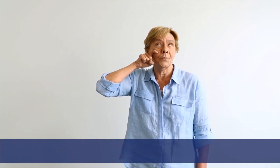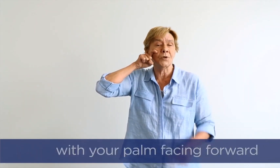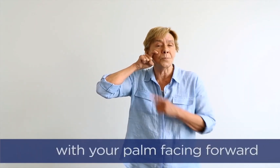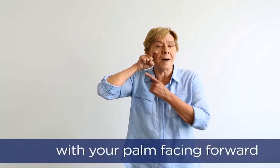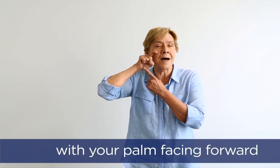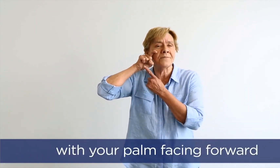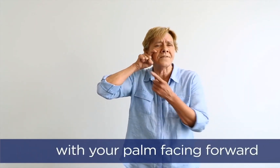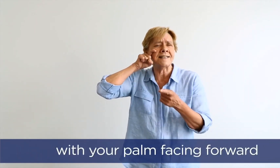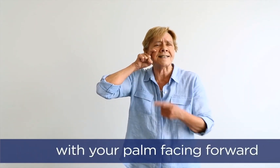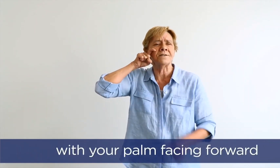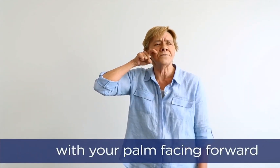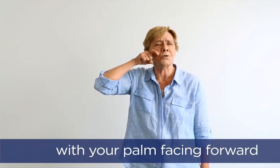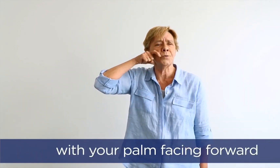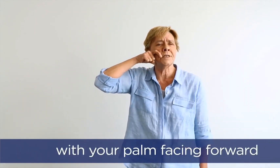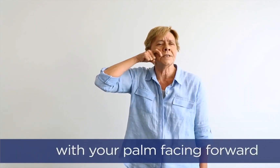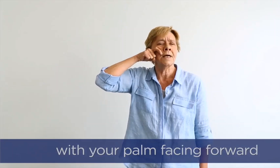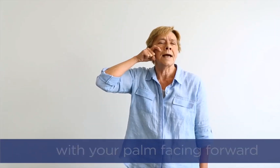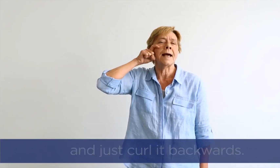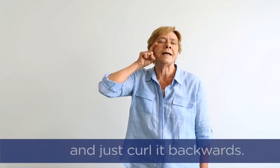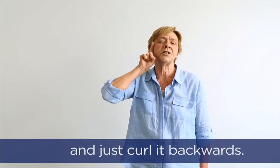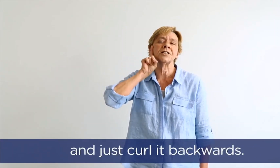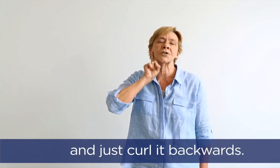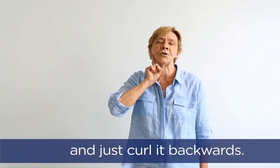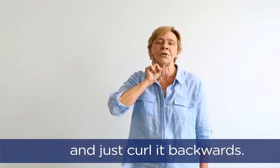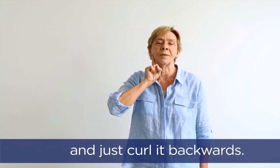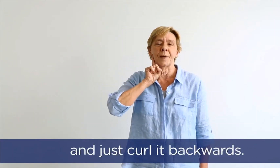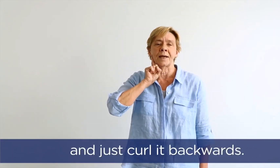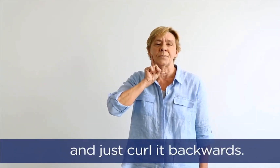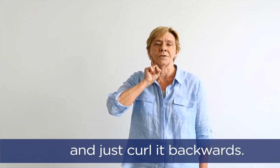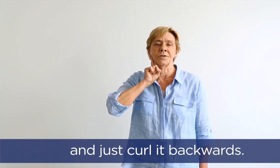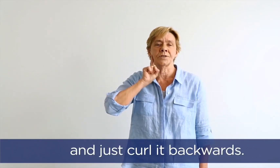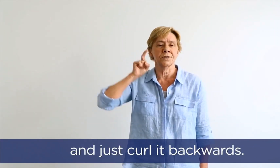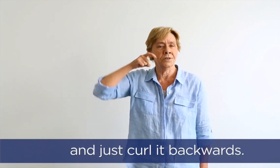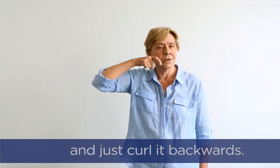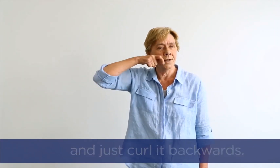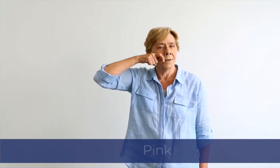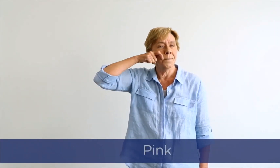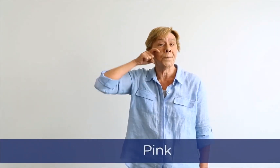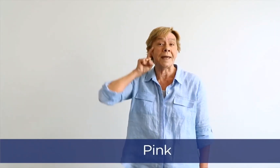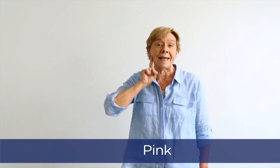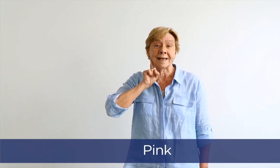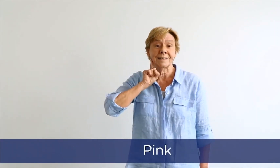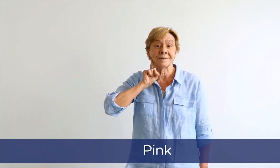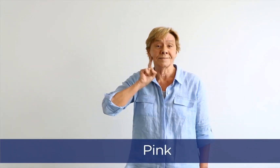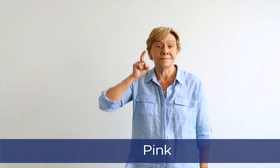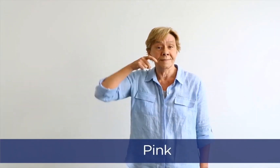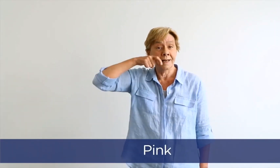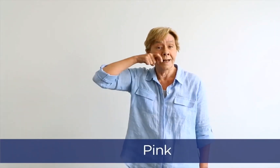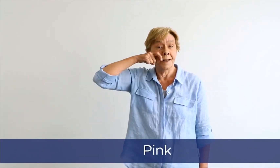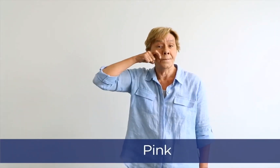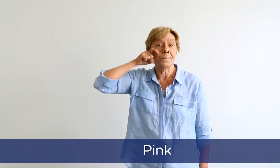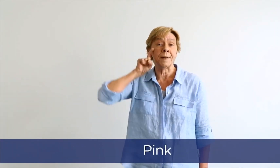your palm facing forward and just curl it backwards. Pink. Pink.